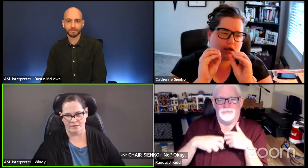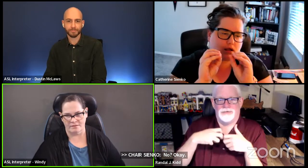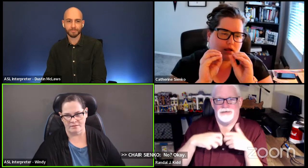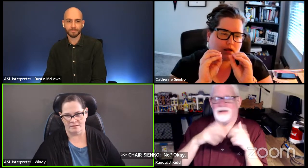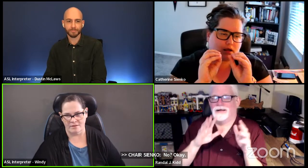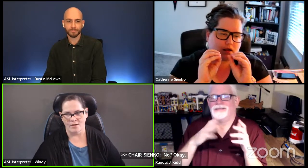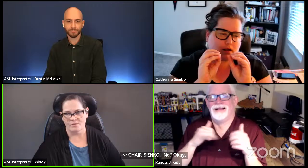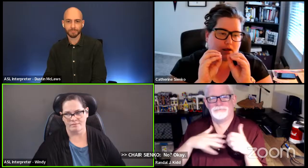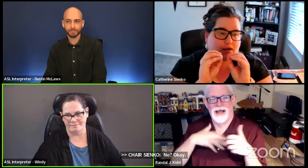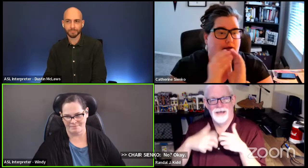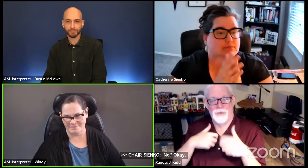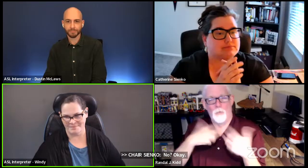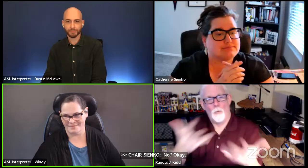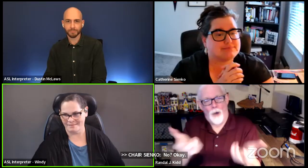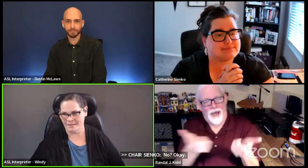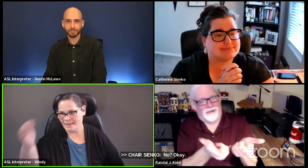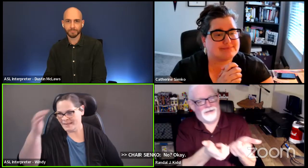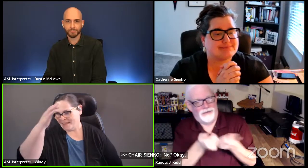preference.